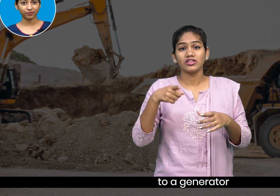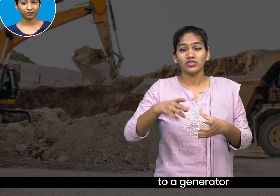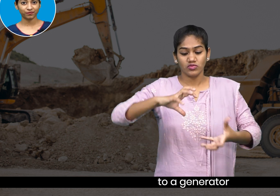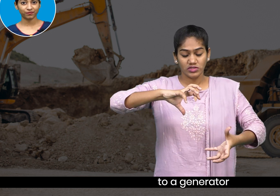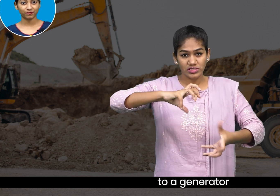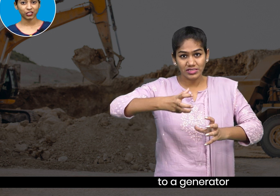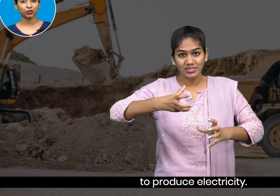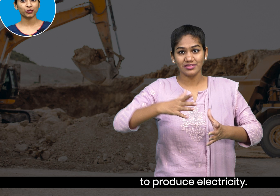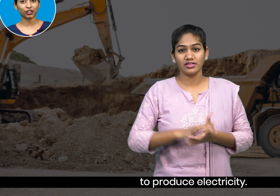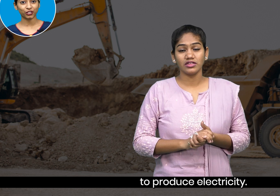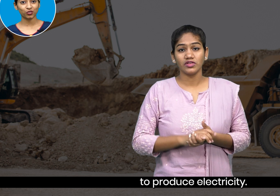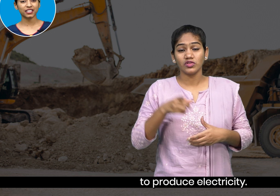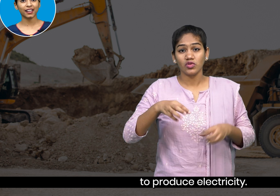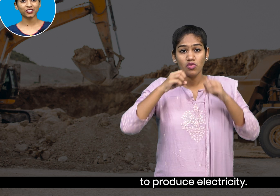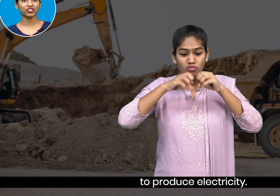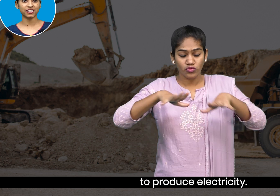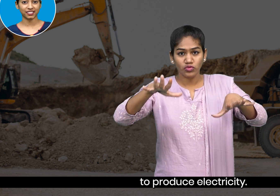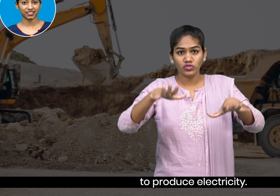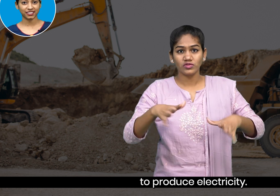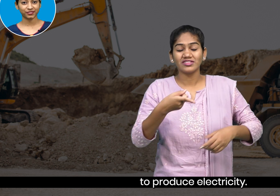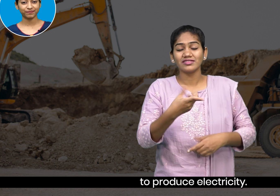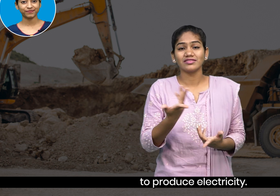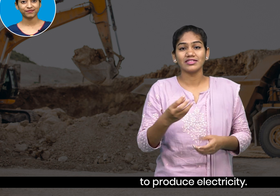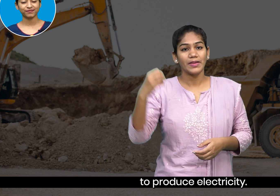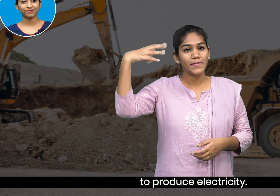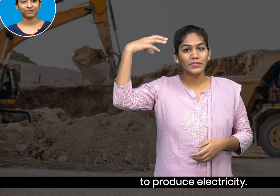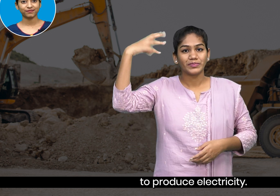generator to produce electricity.